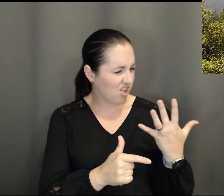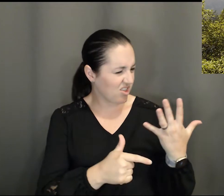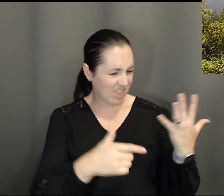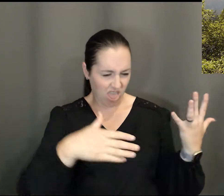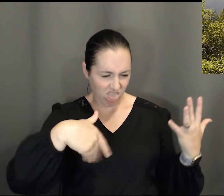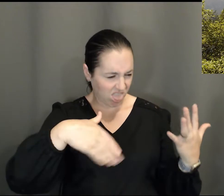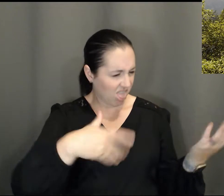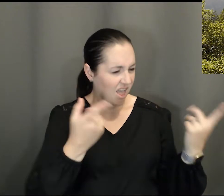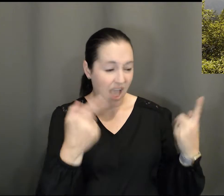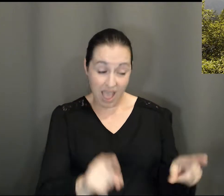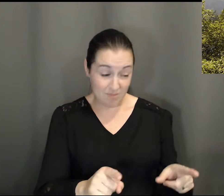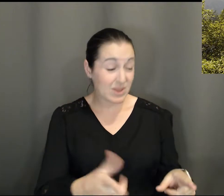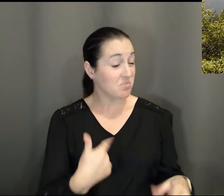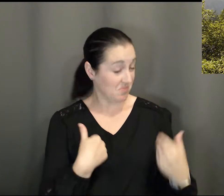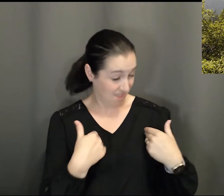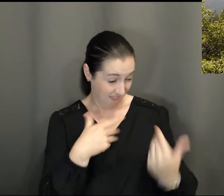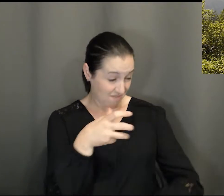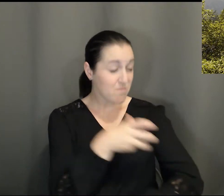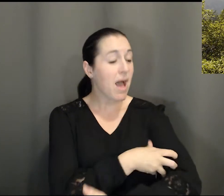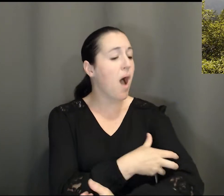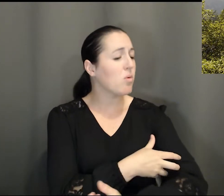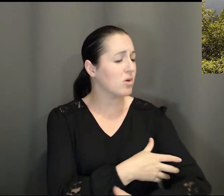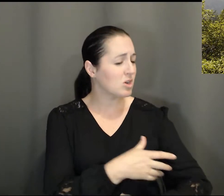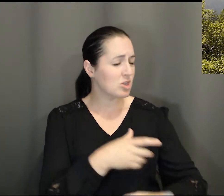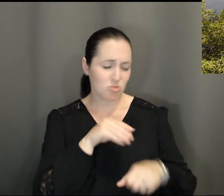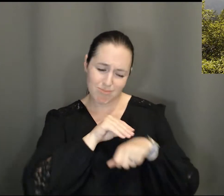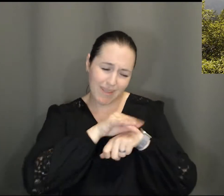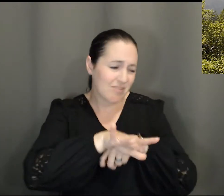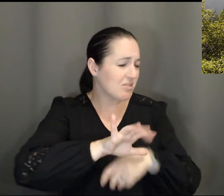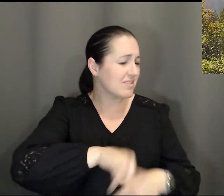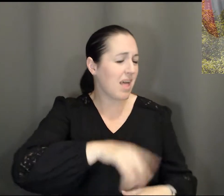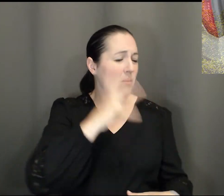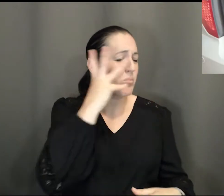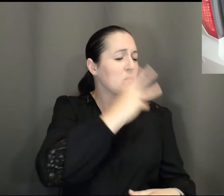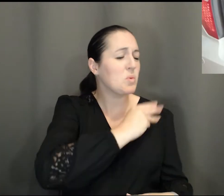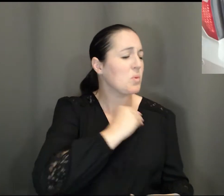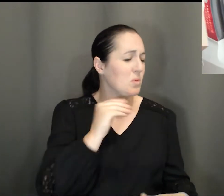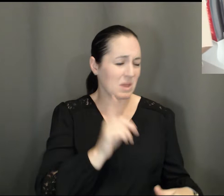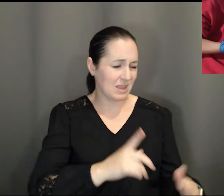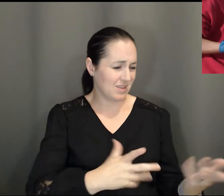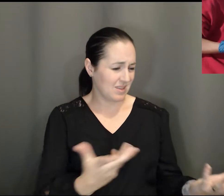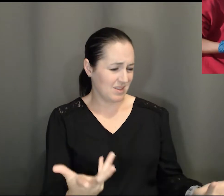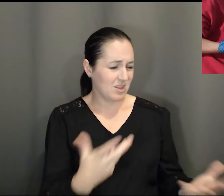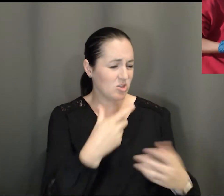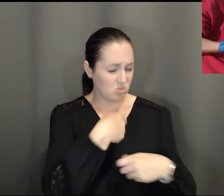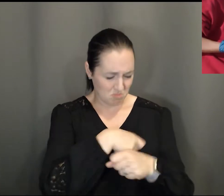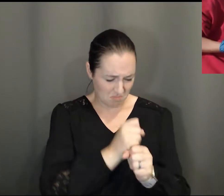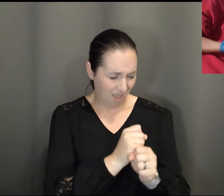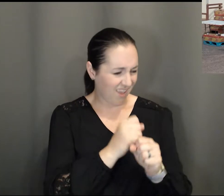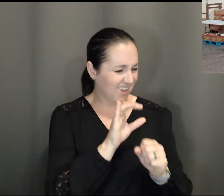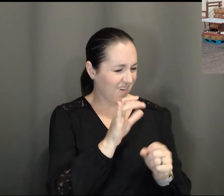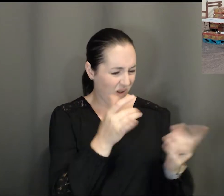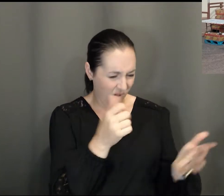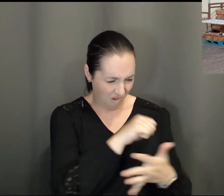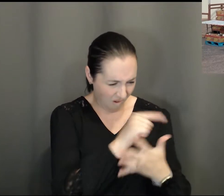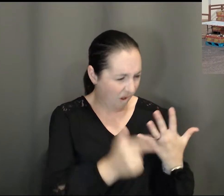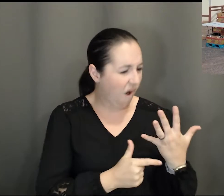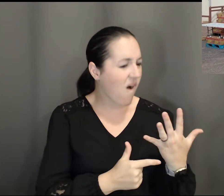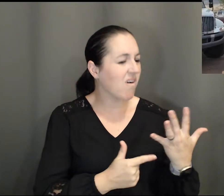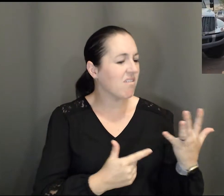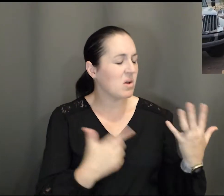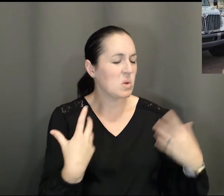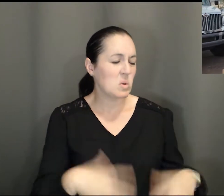to bring all of that into existence, into your life." Several trips ago on our way up to the Navajo Nation,